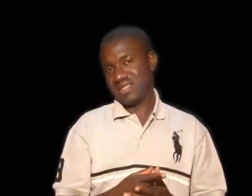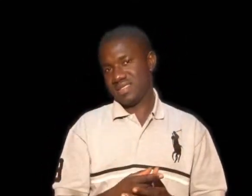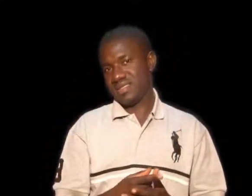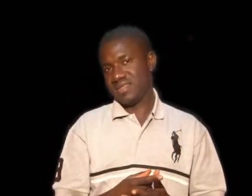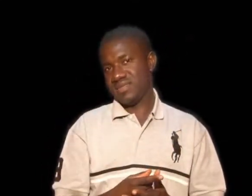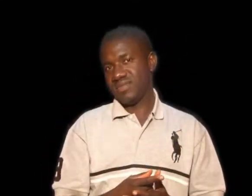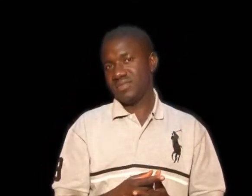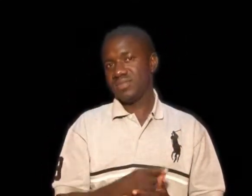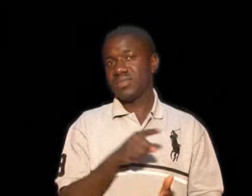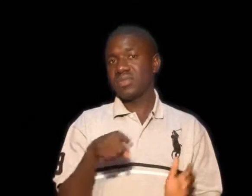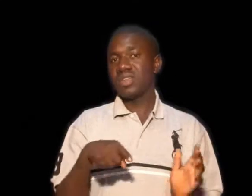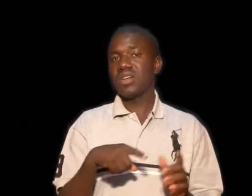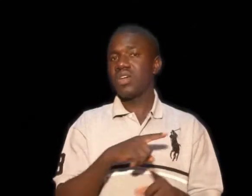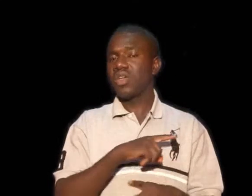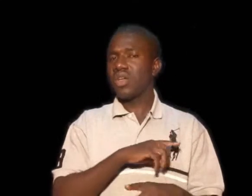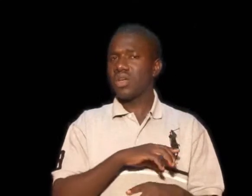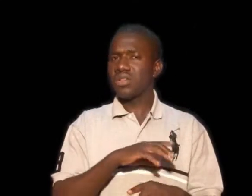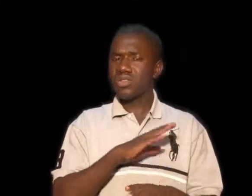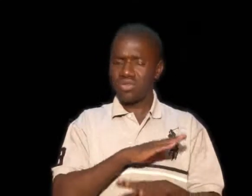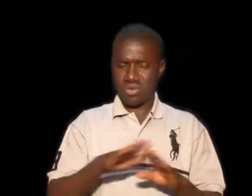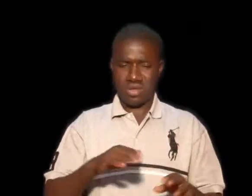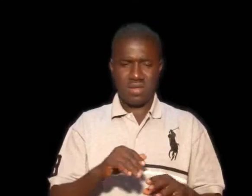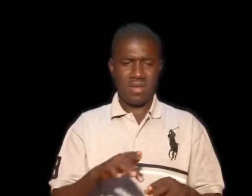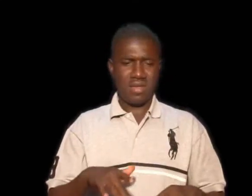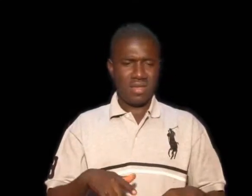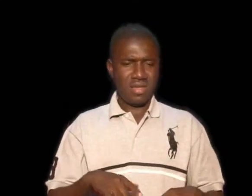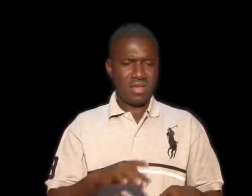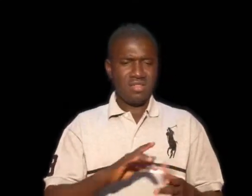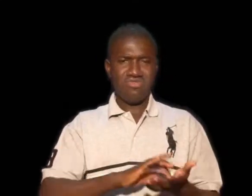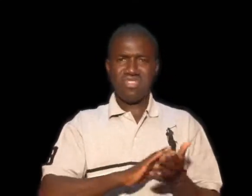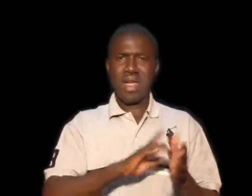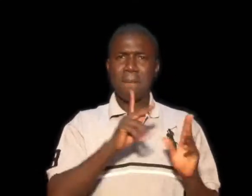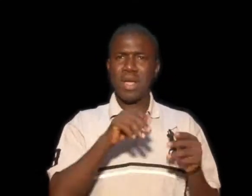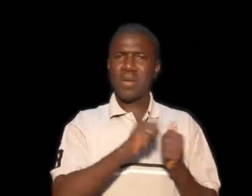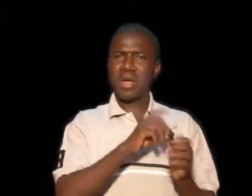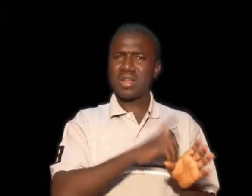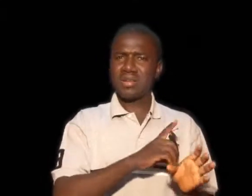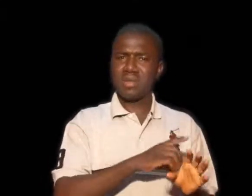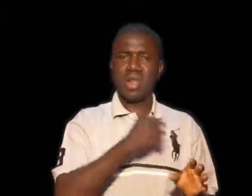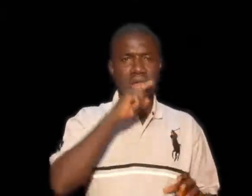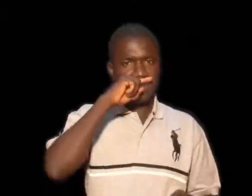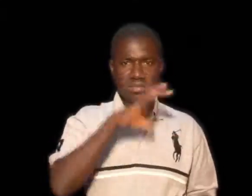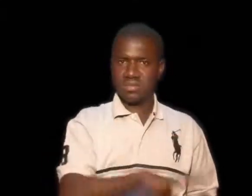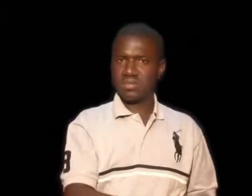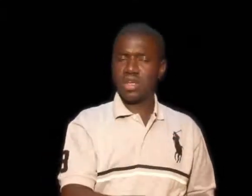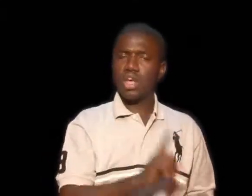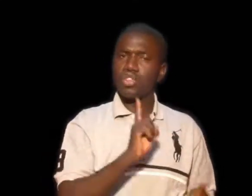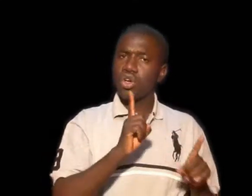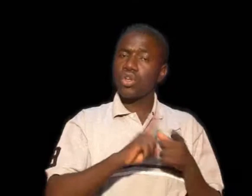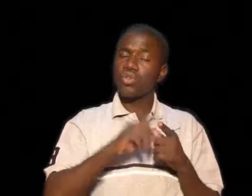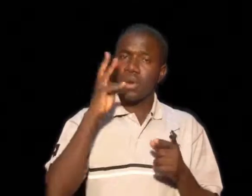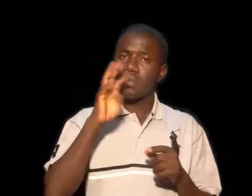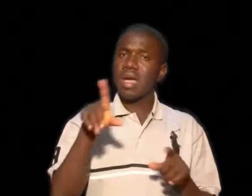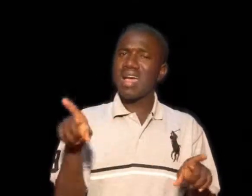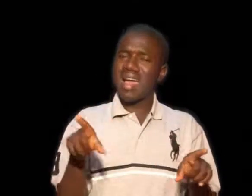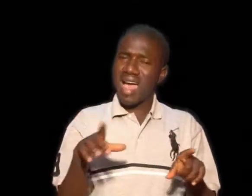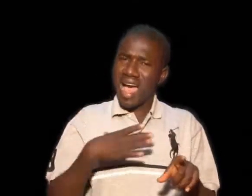saying. Don't treat an adult with disability like a child. Talk to the person like an